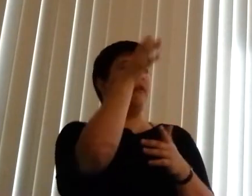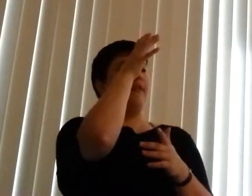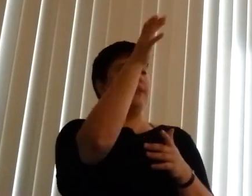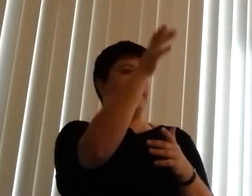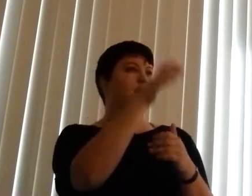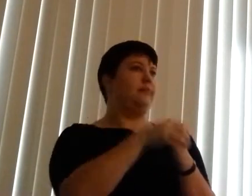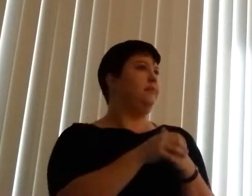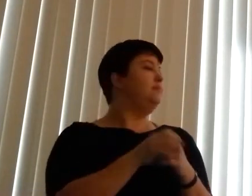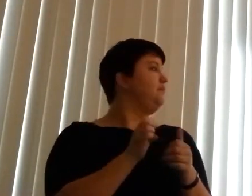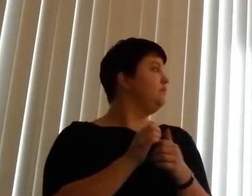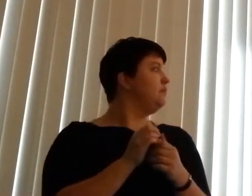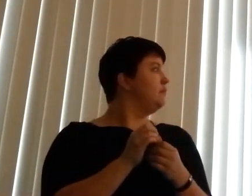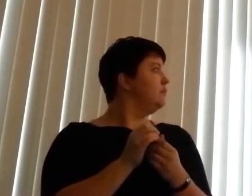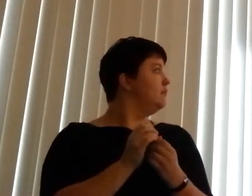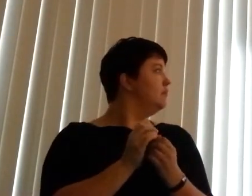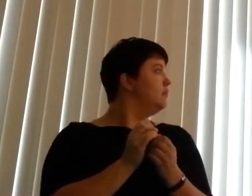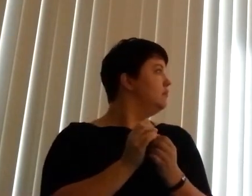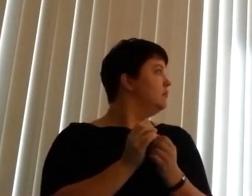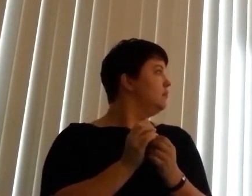for